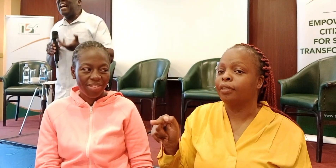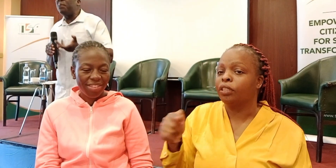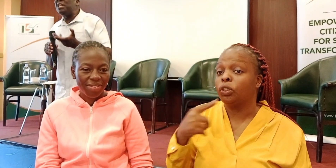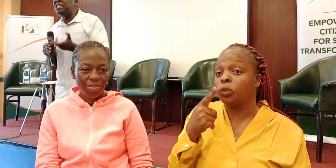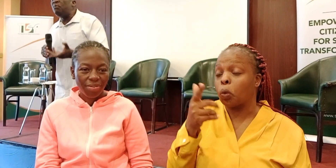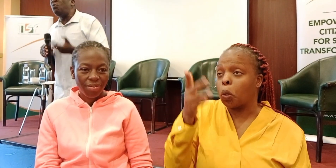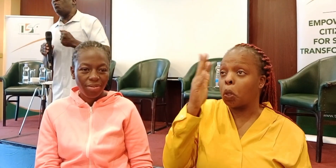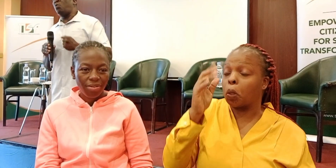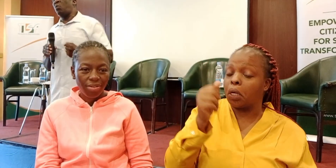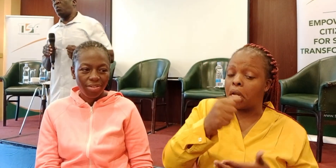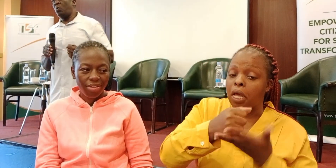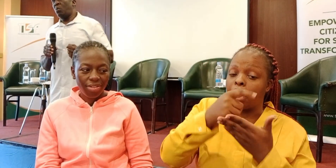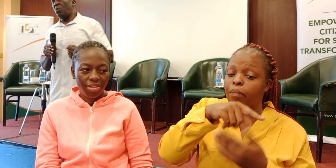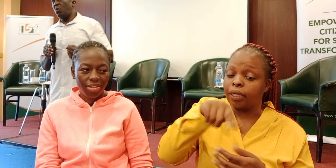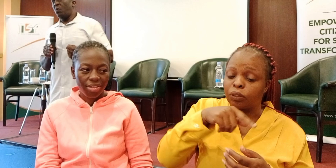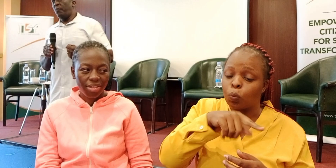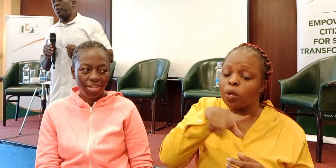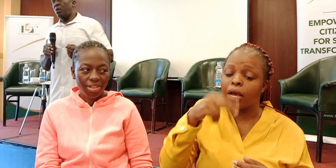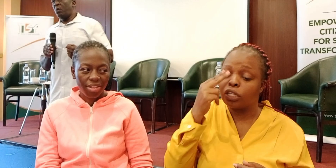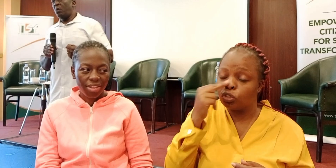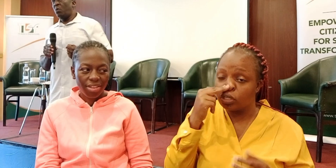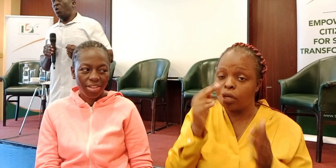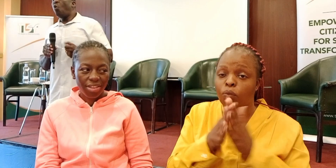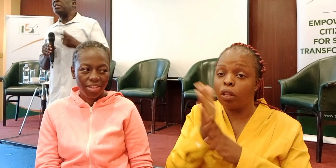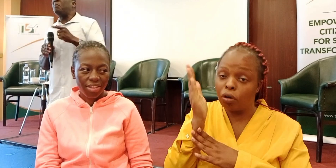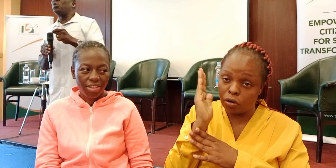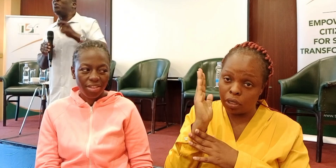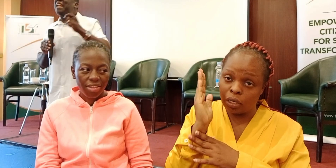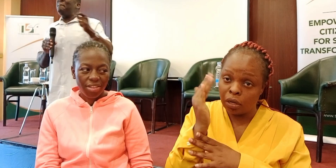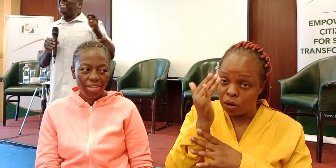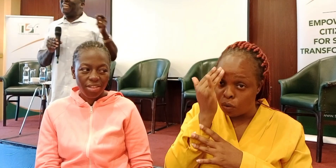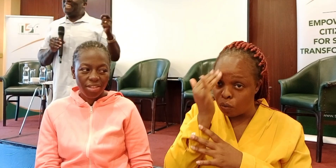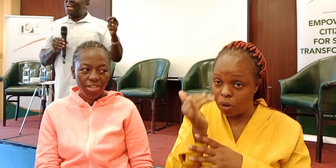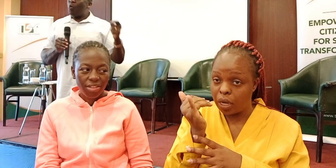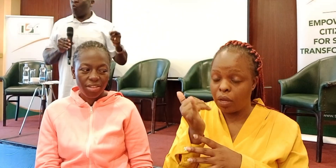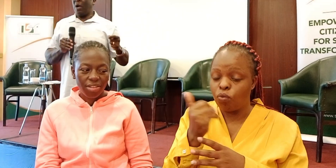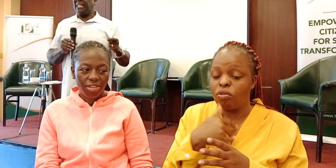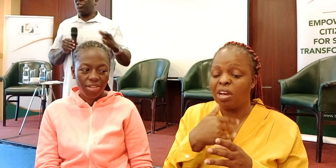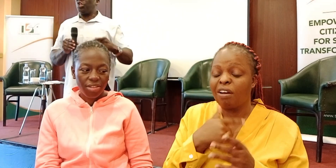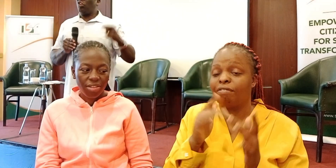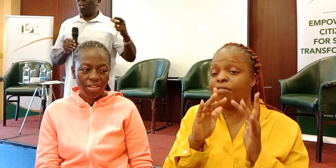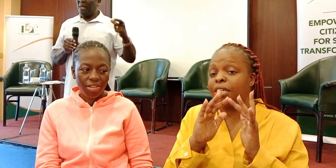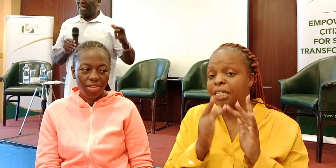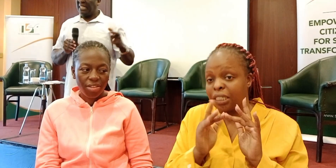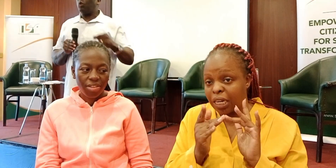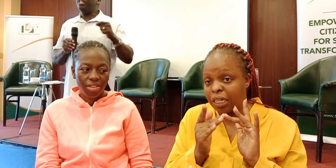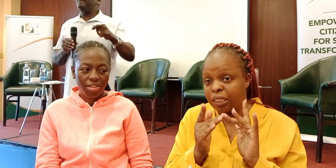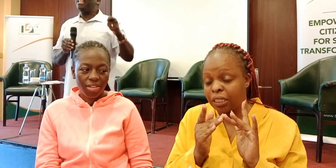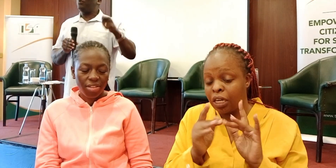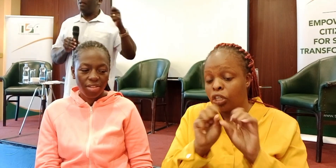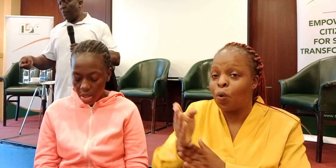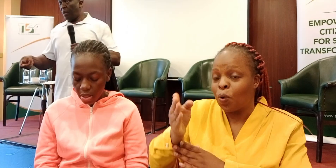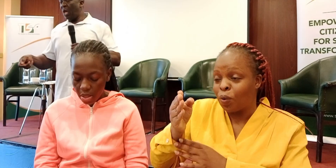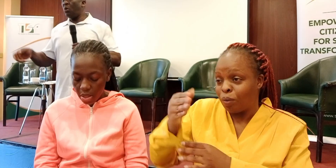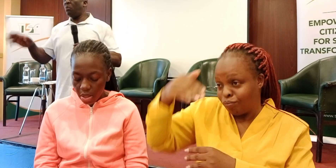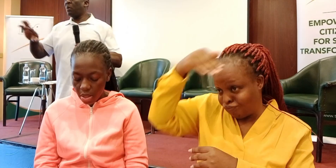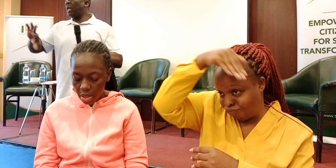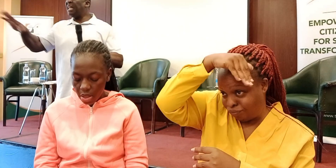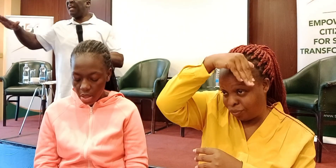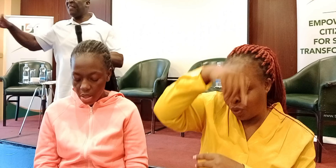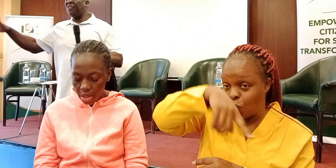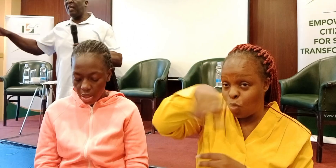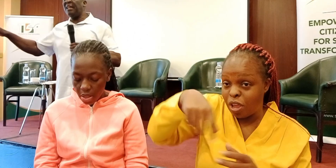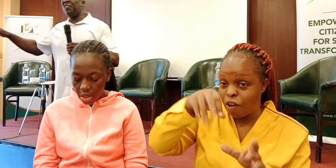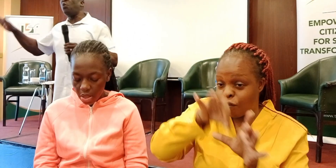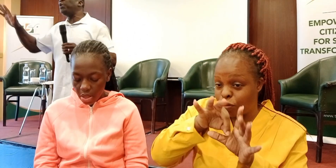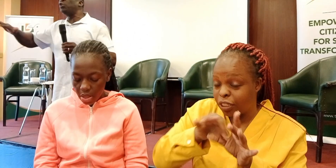Tufanya mzaha na Mwenyezi Mungu. Kwa sababu tuna mitandao katika social accountability, katika wajibikaji wa jamii. Now,